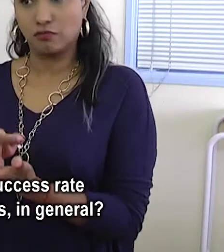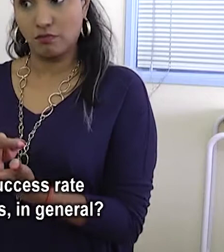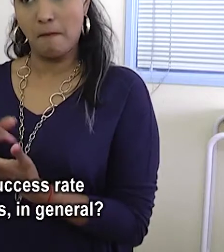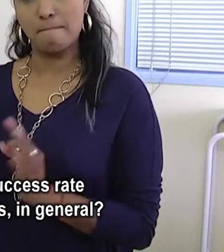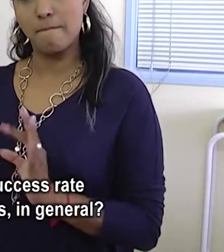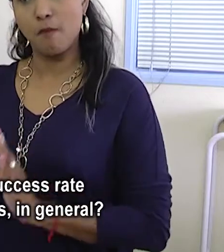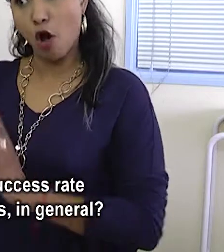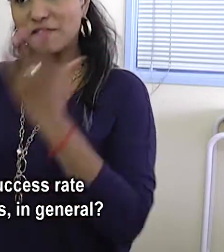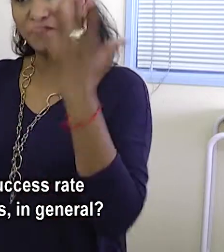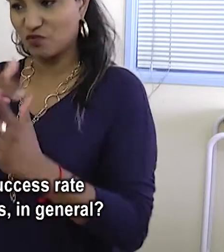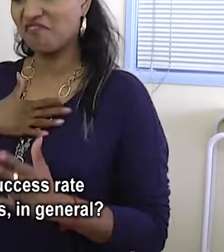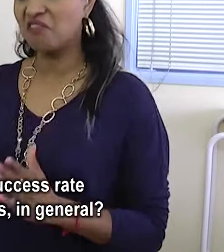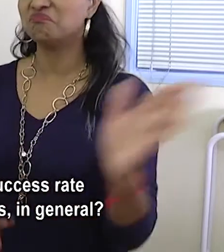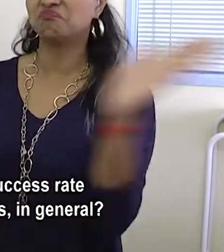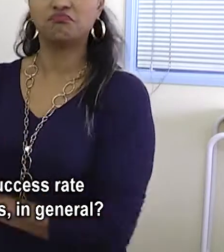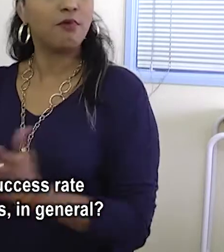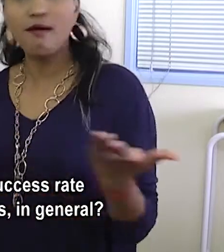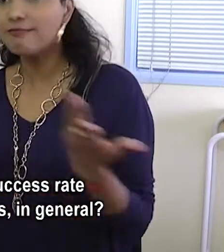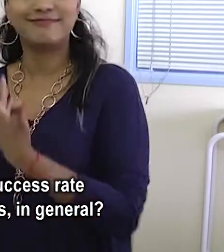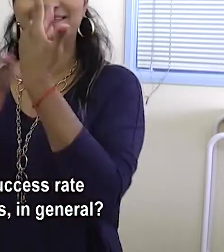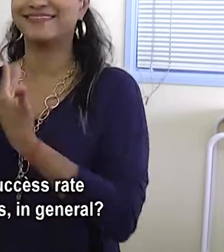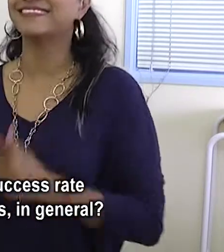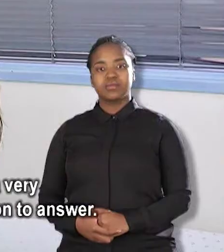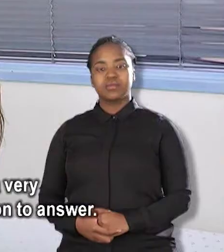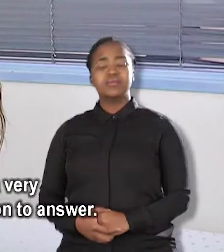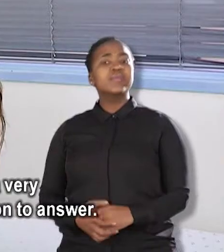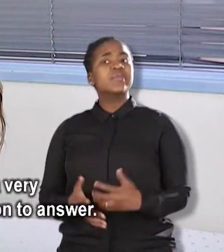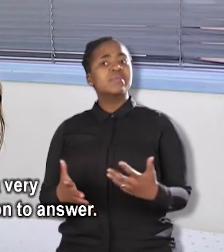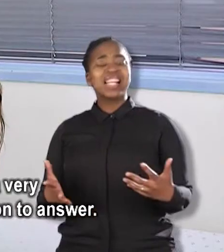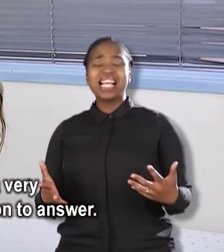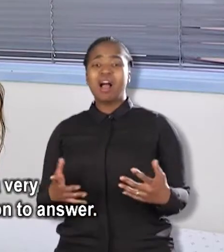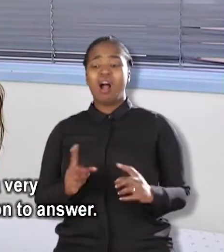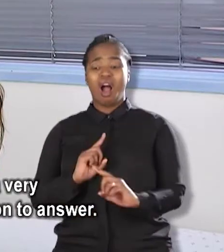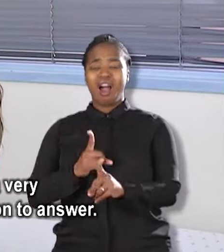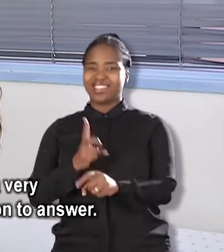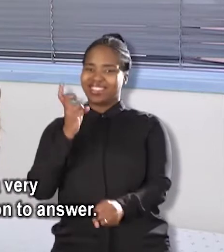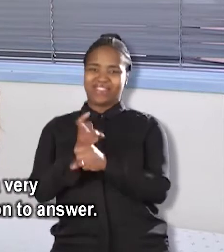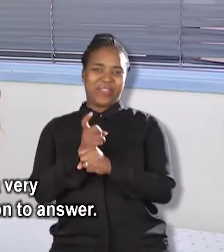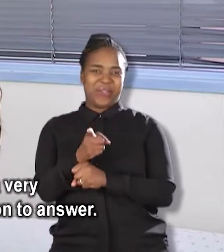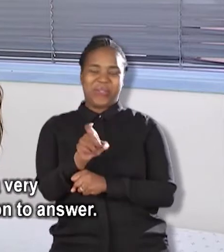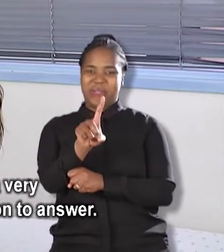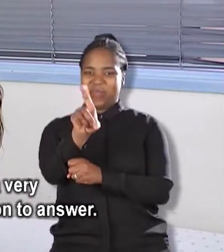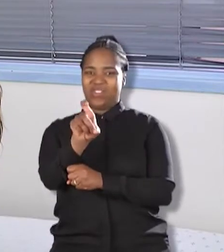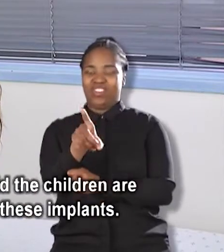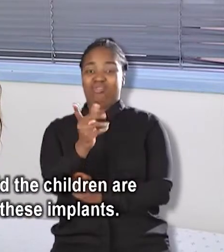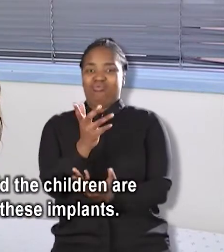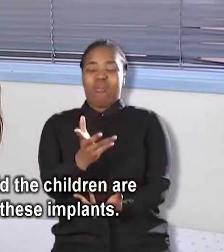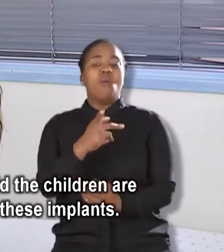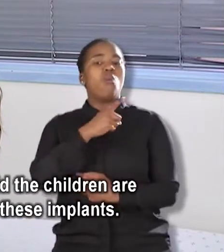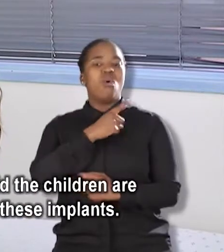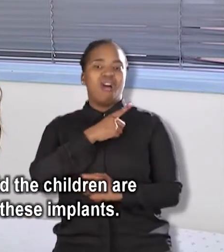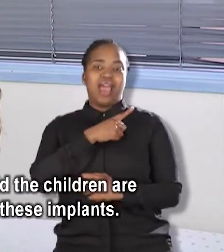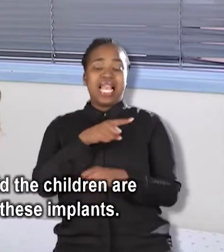What is the success rate of the operations in general? That is a very difficult question just to answer like this because it